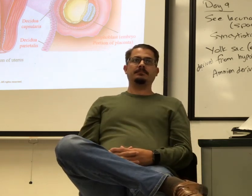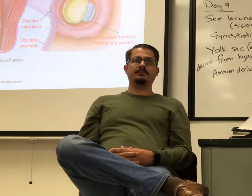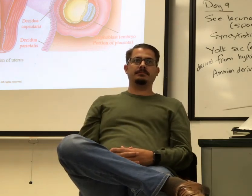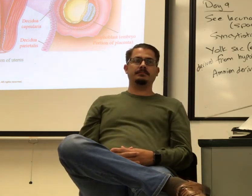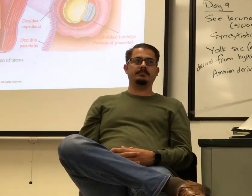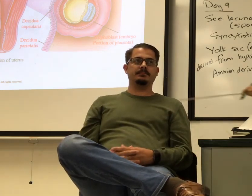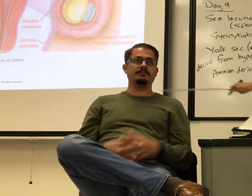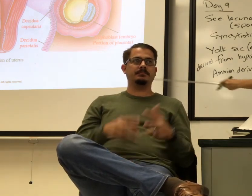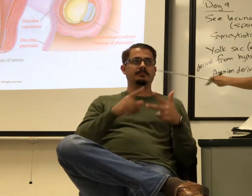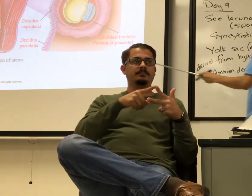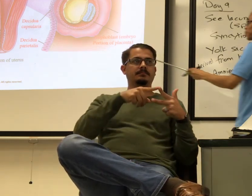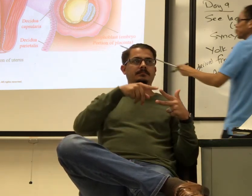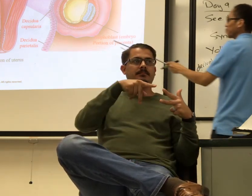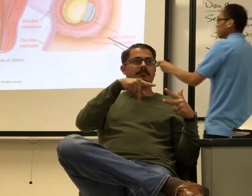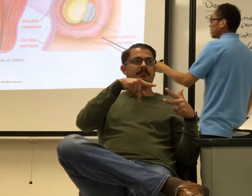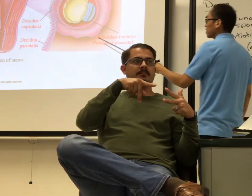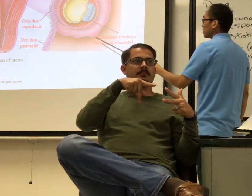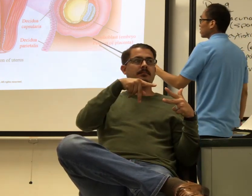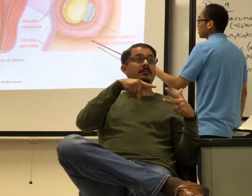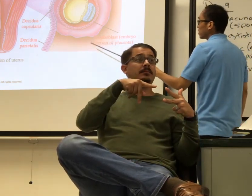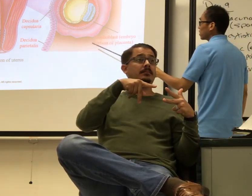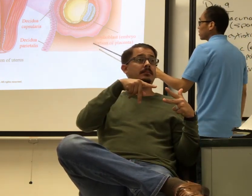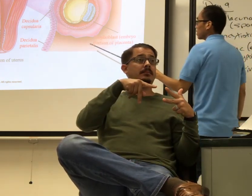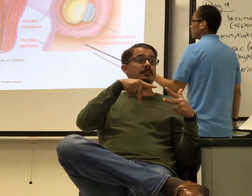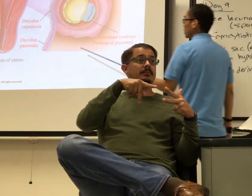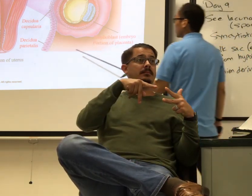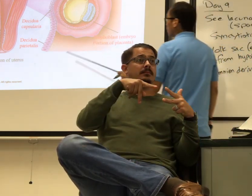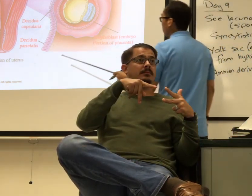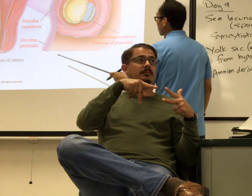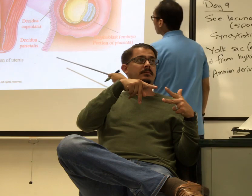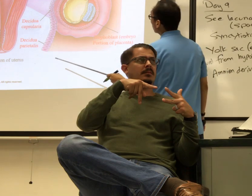The decidua basalis